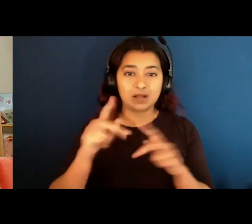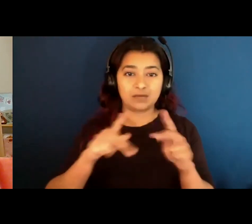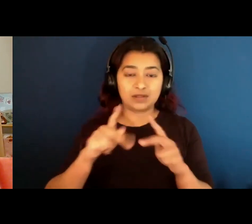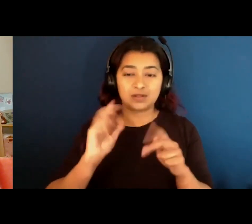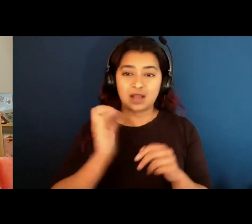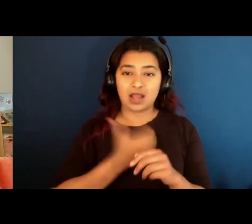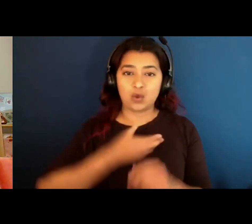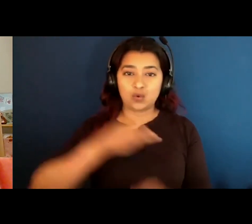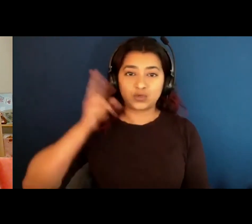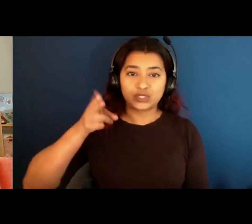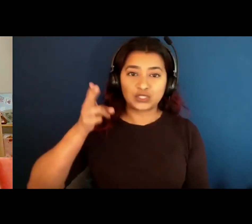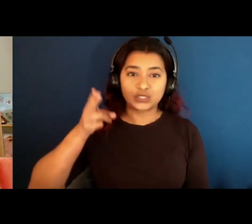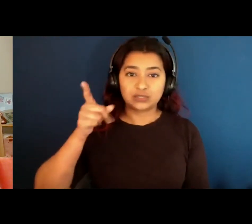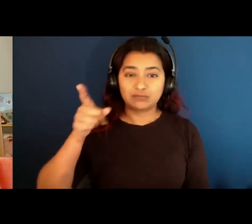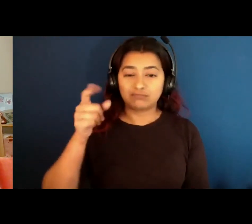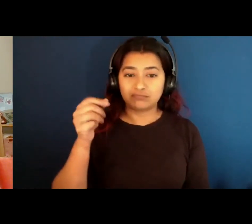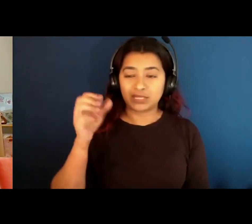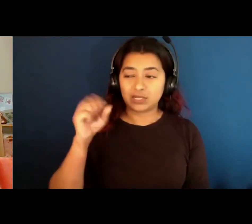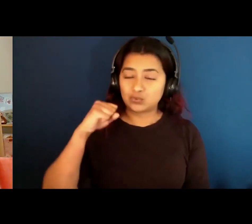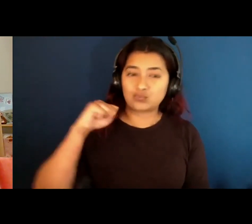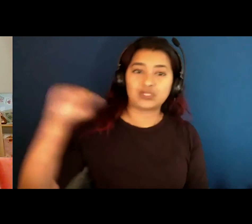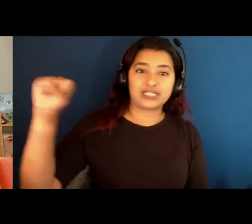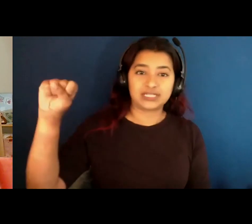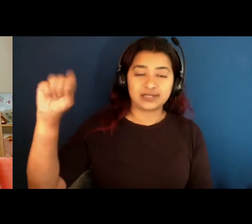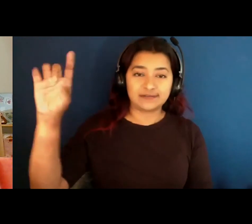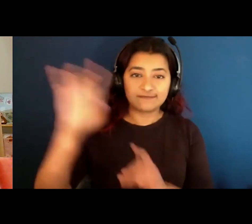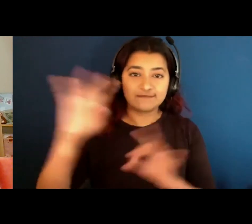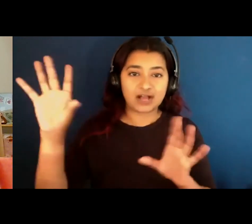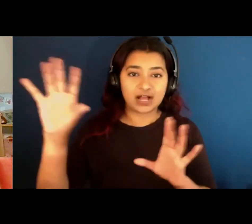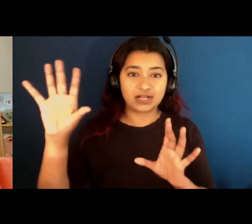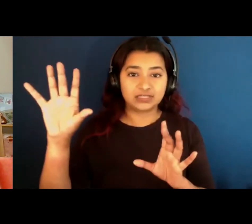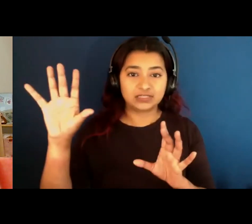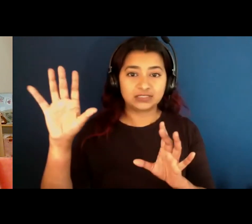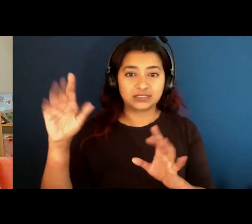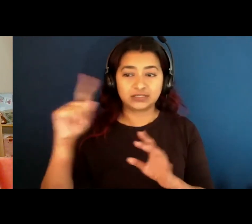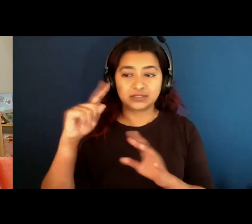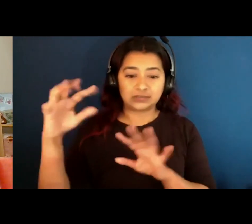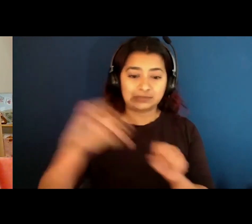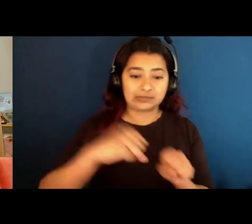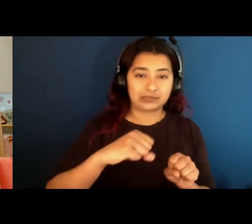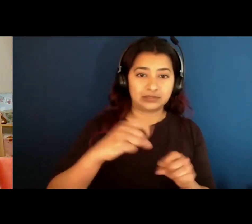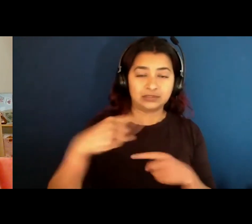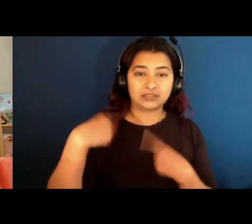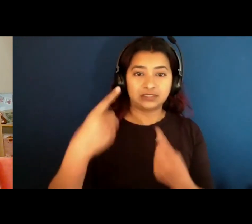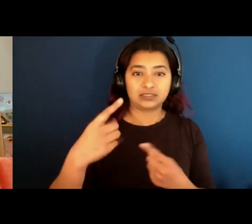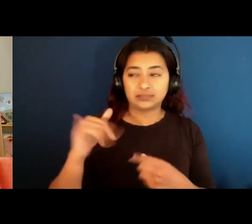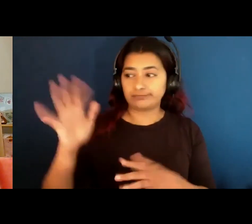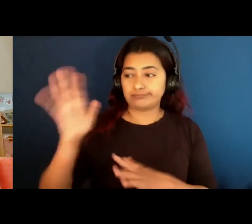who have been resisting the violences of the colony since the colonial period.